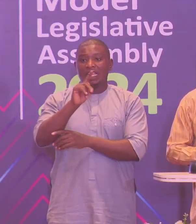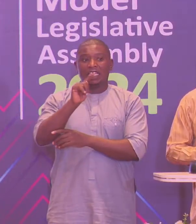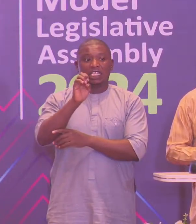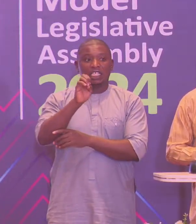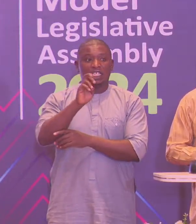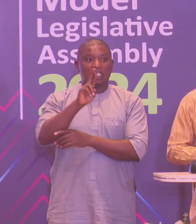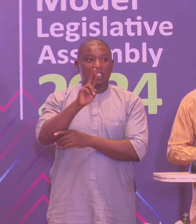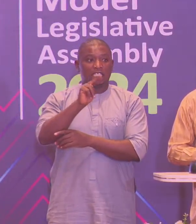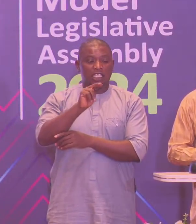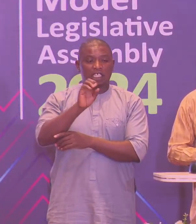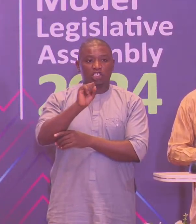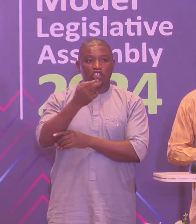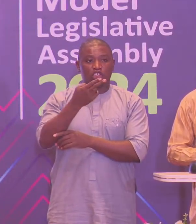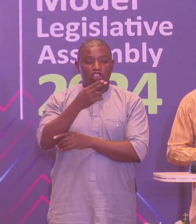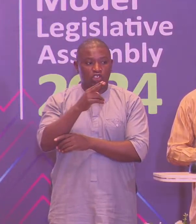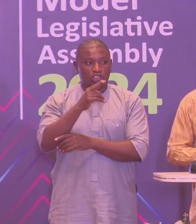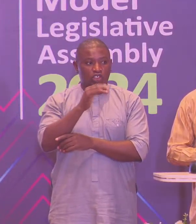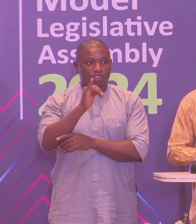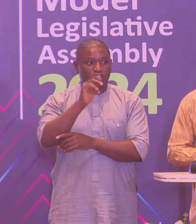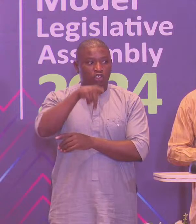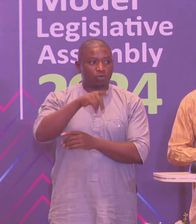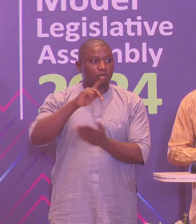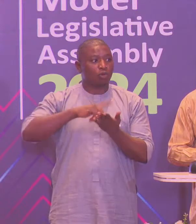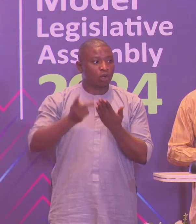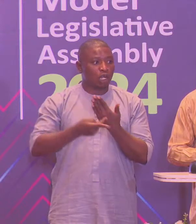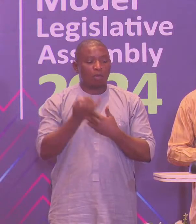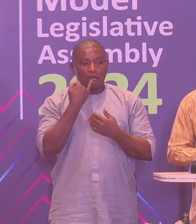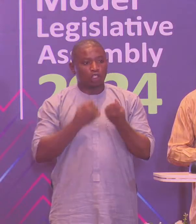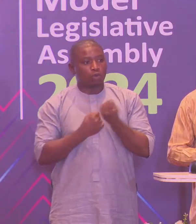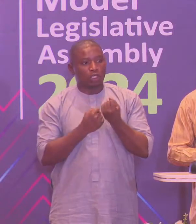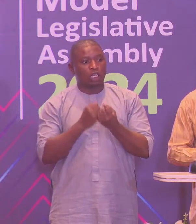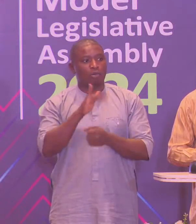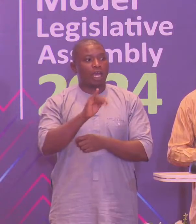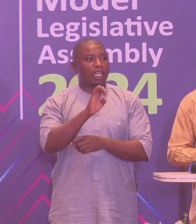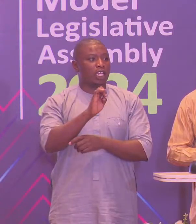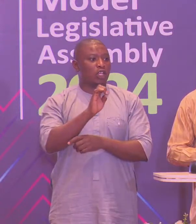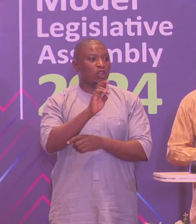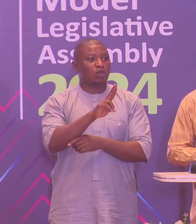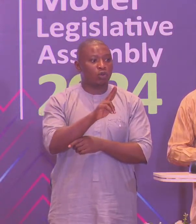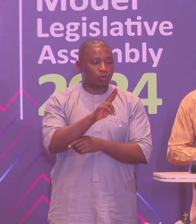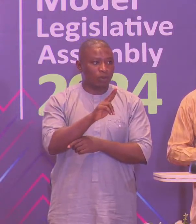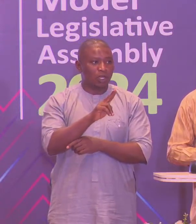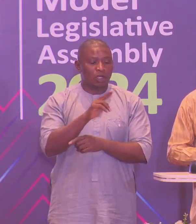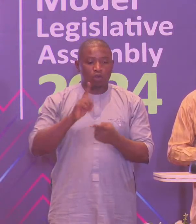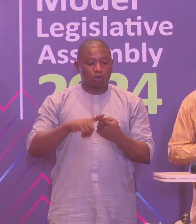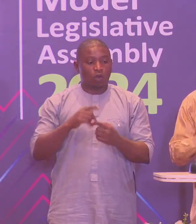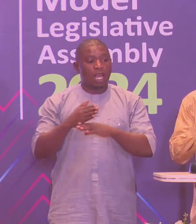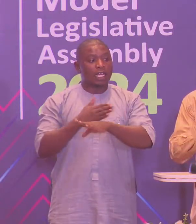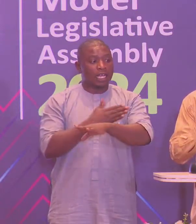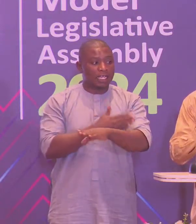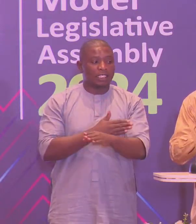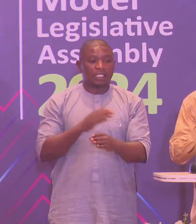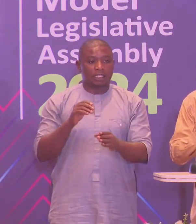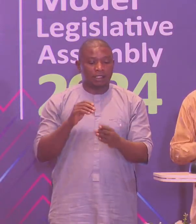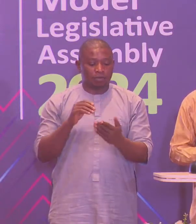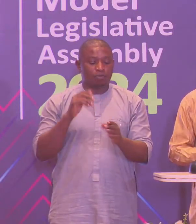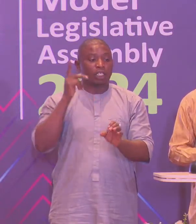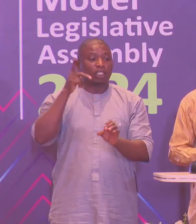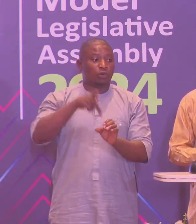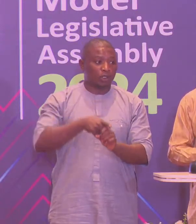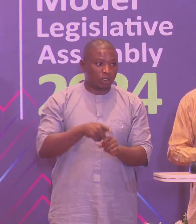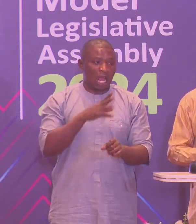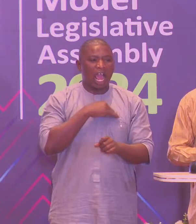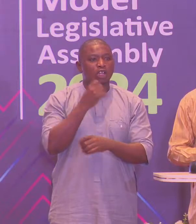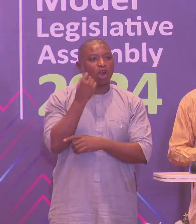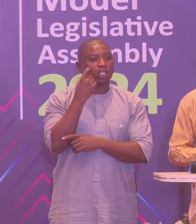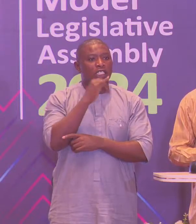by the European Union under its support to democratic governance in Nigeria, Phase 2, to enhance citizens' participation and